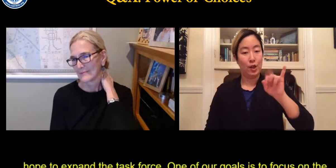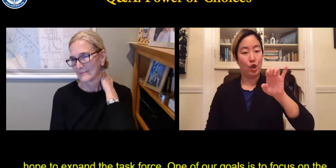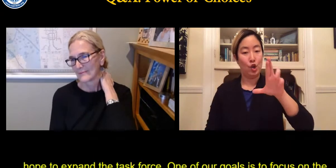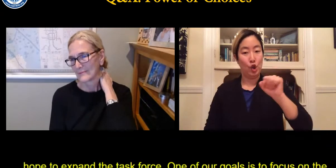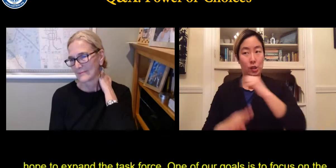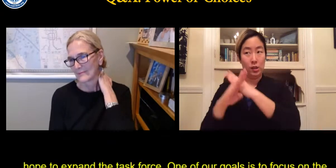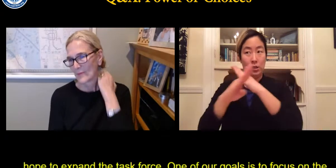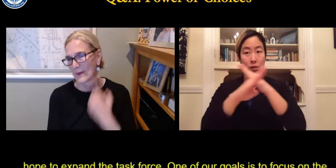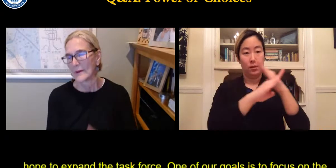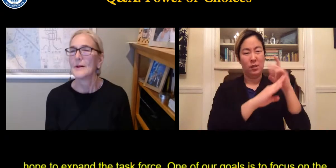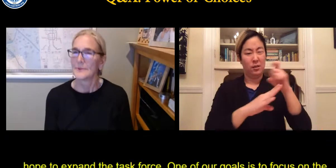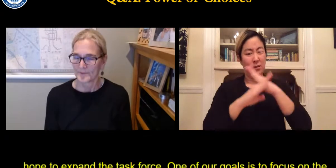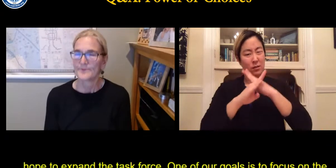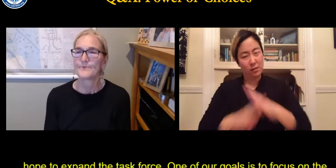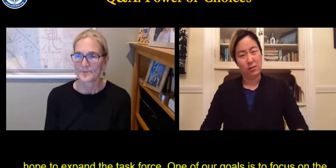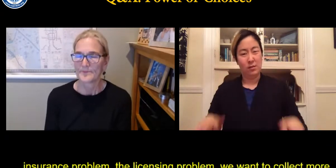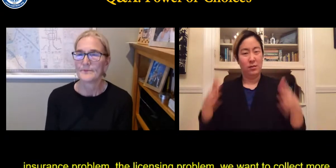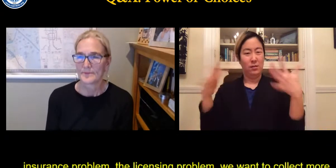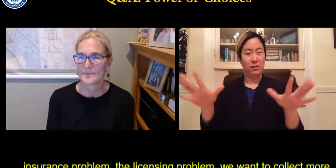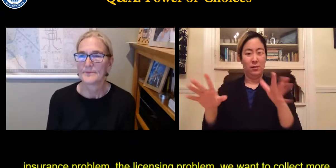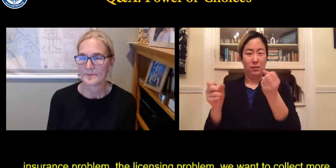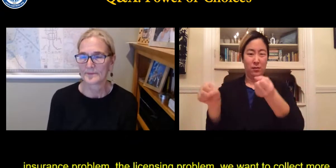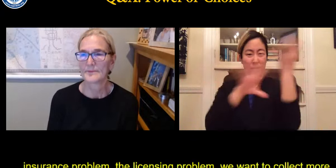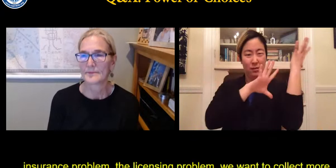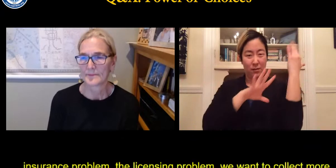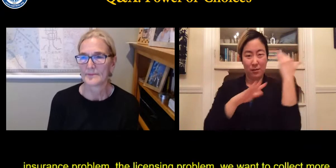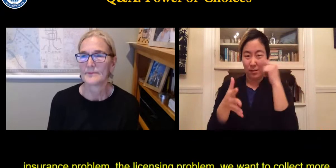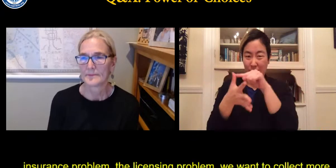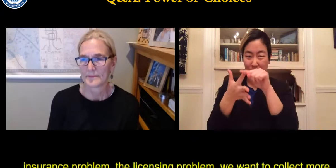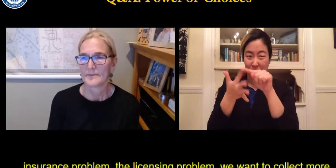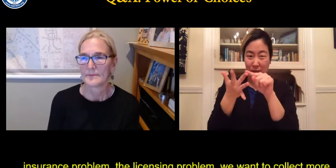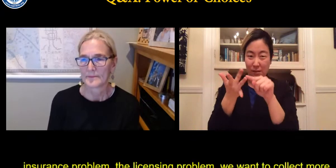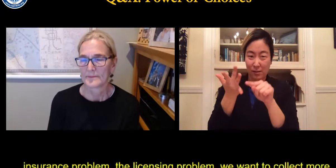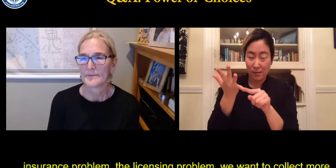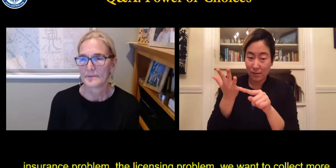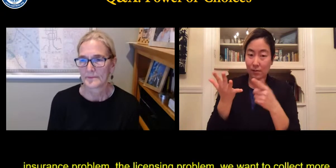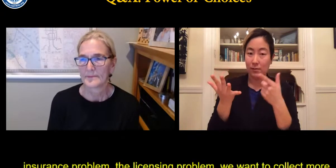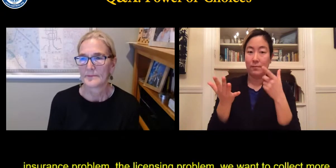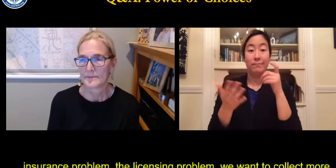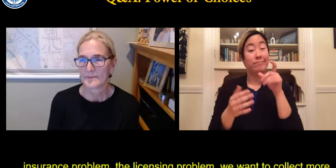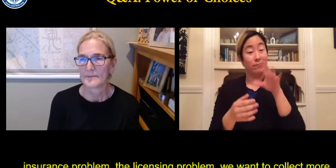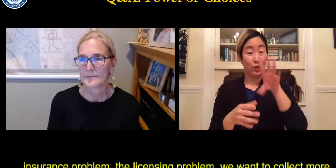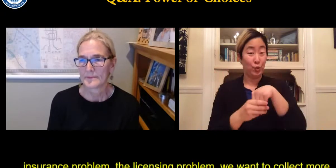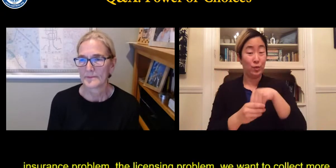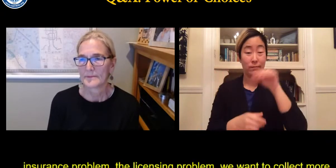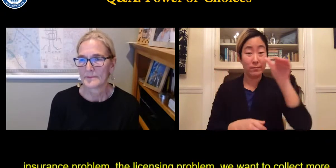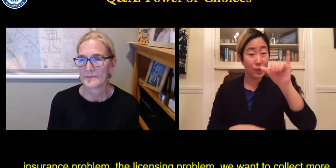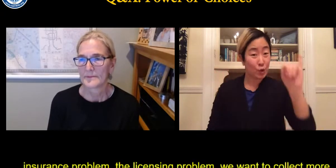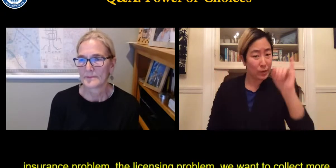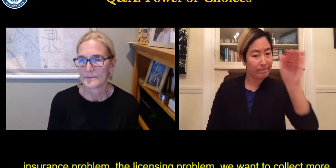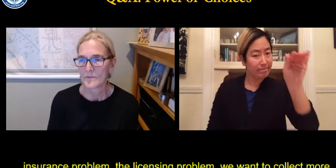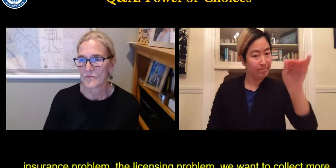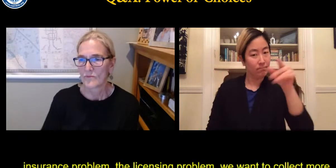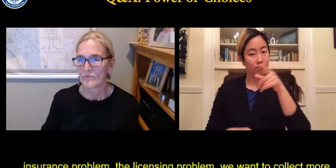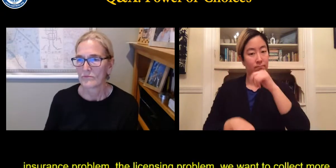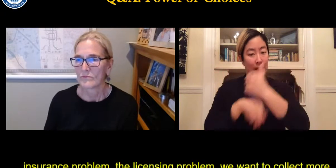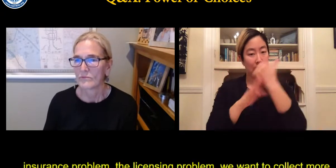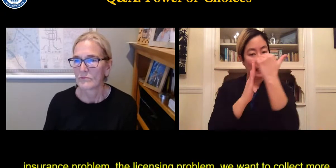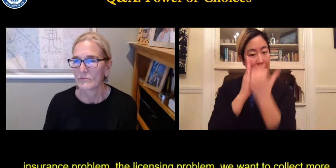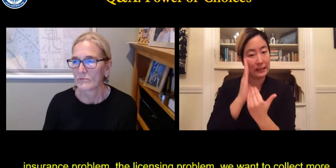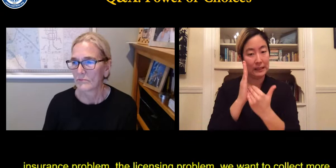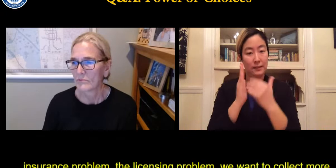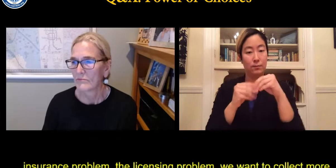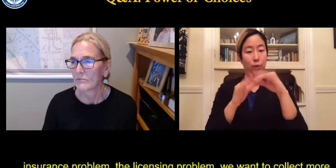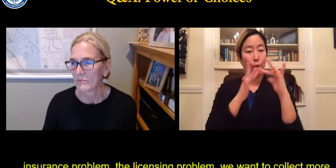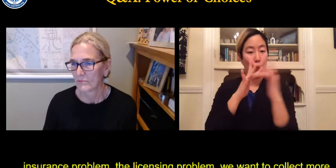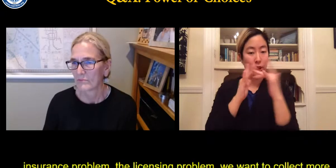community would benefit our population, because the deaf community is constantly dealing with barriers, systemic barriers. And if we